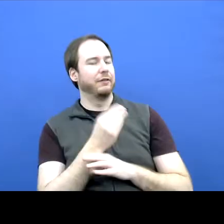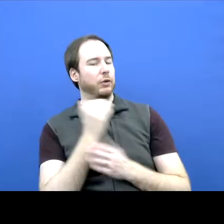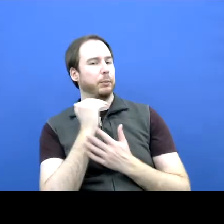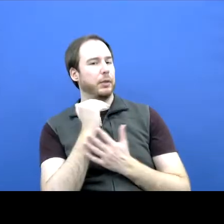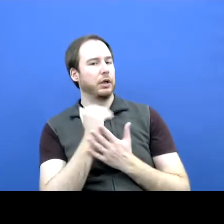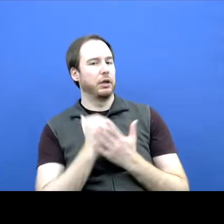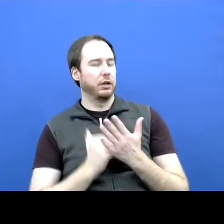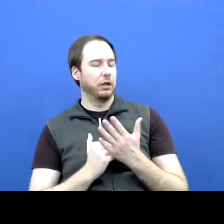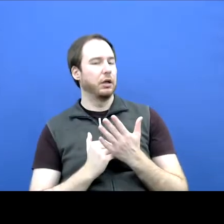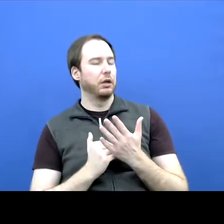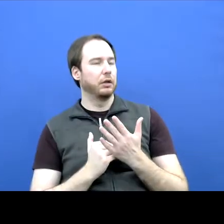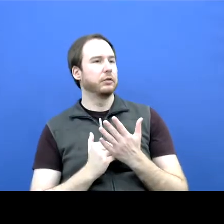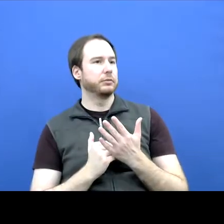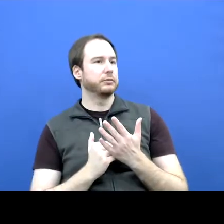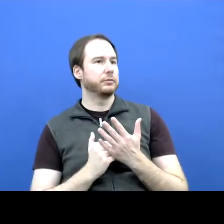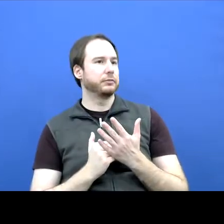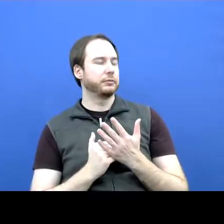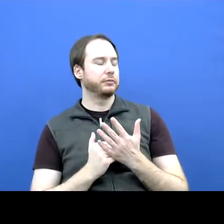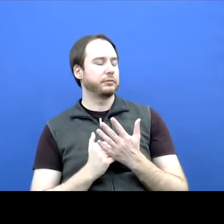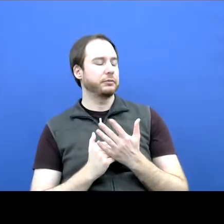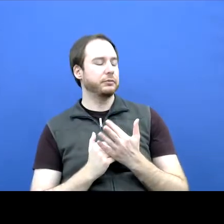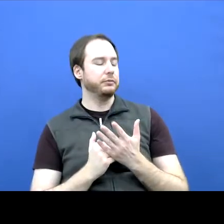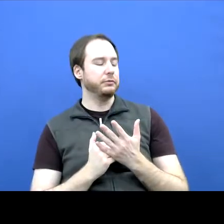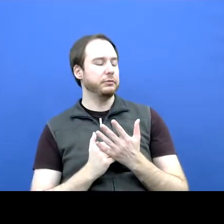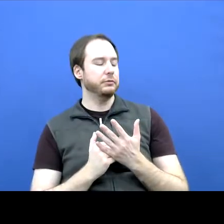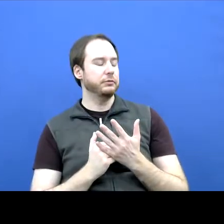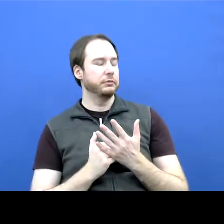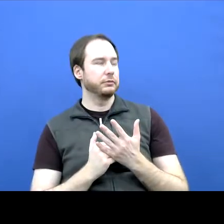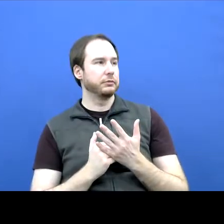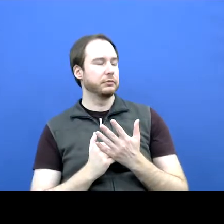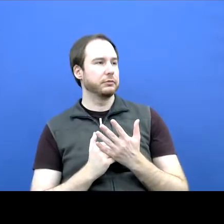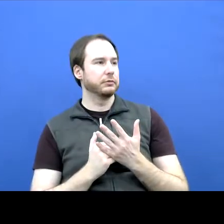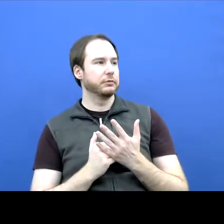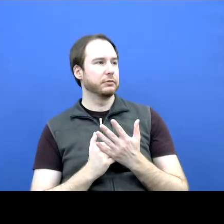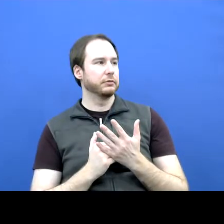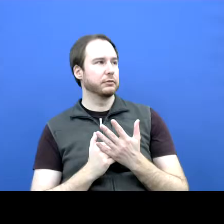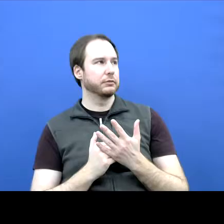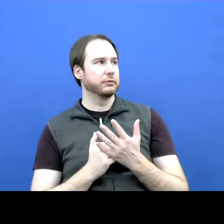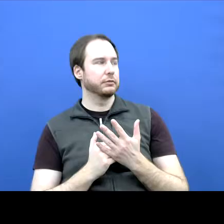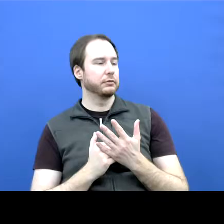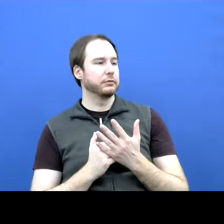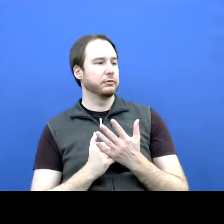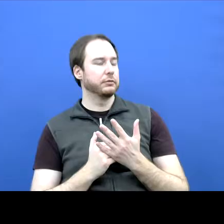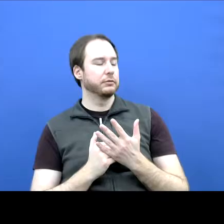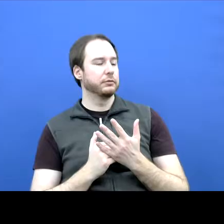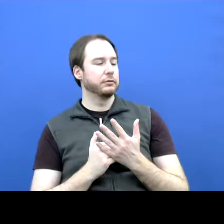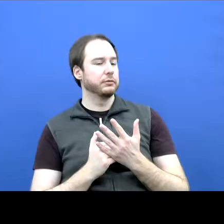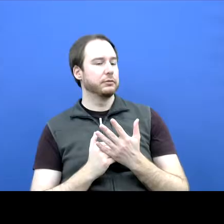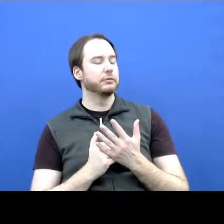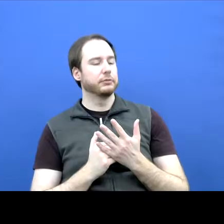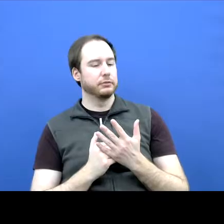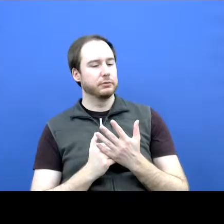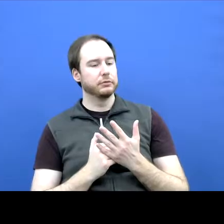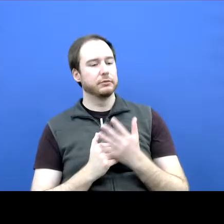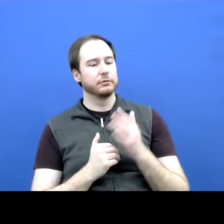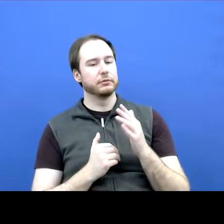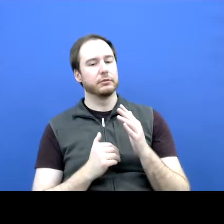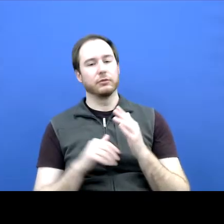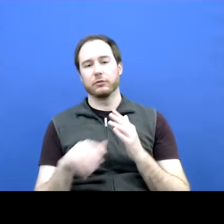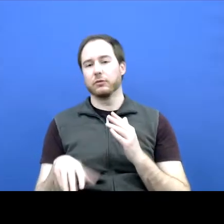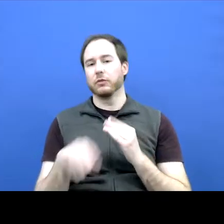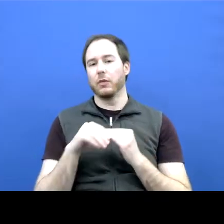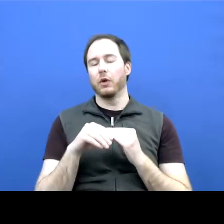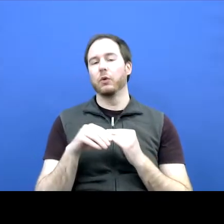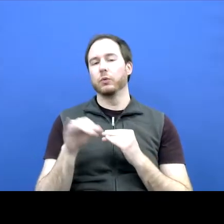do it, and not to push it off to the side. But part of that is the key component is 2